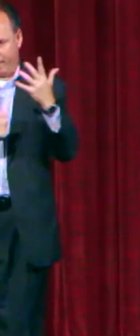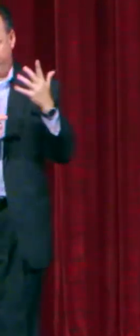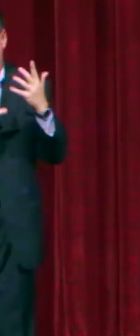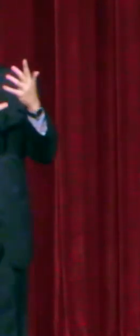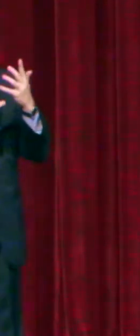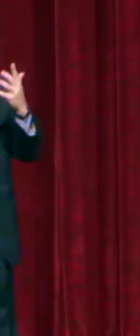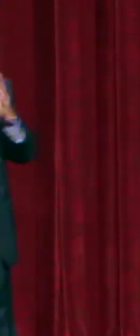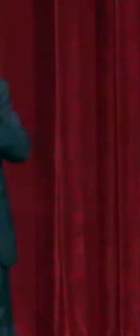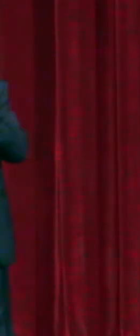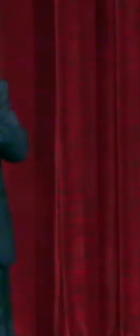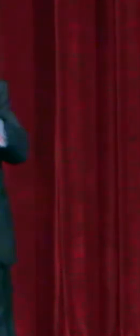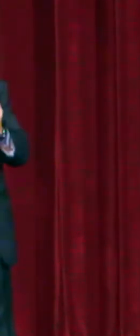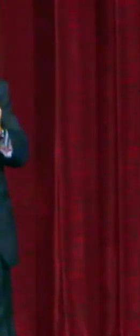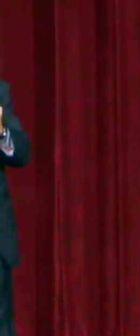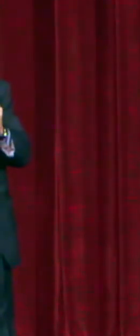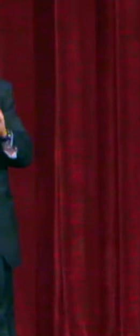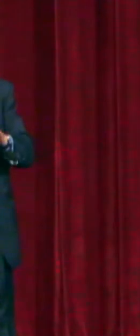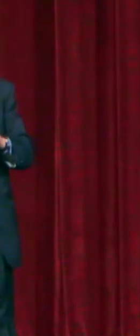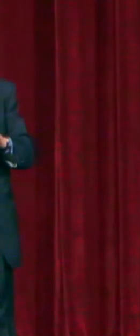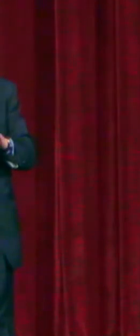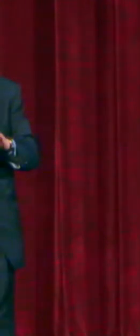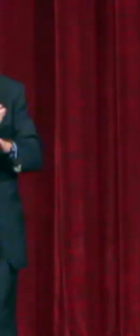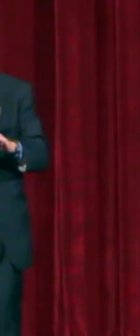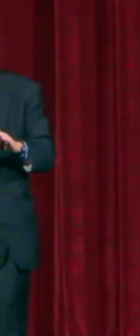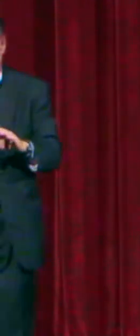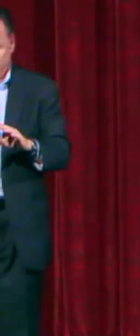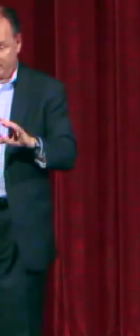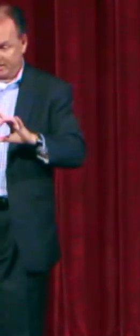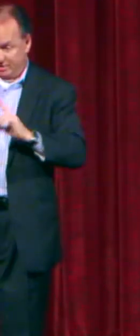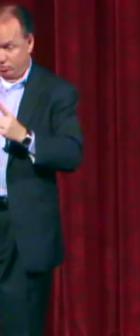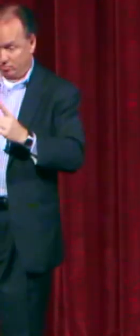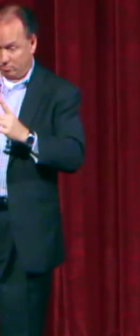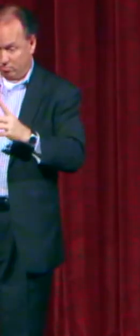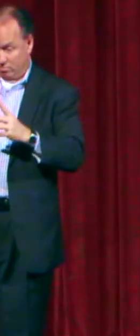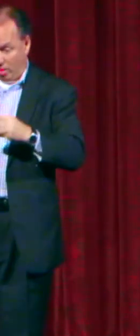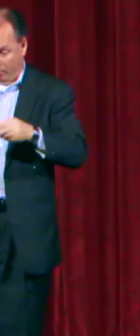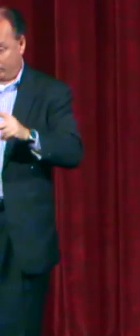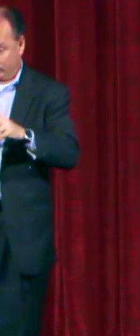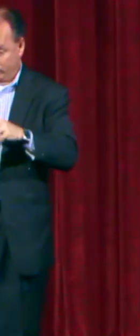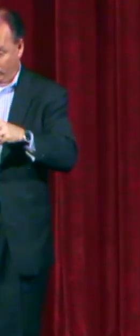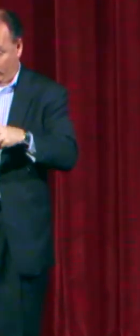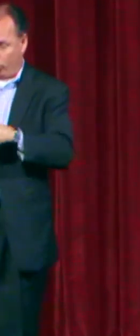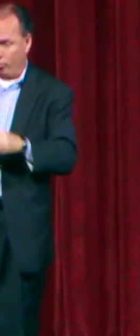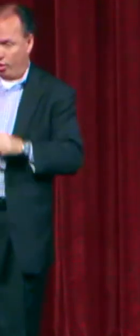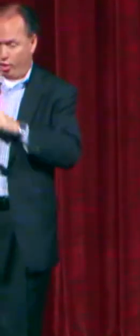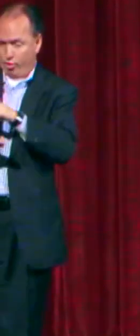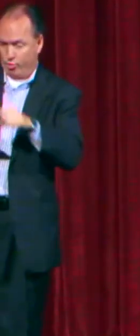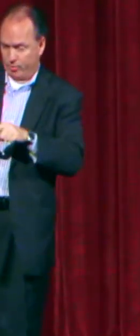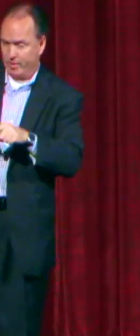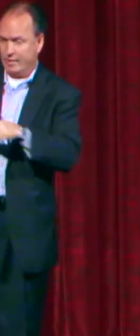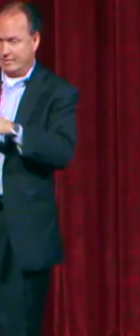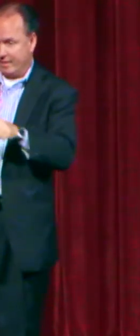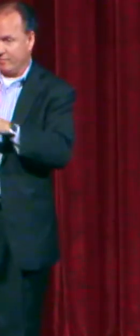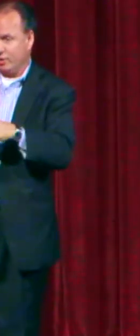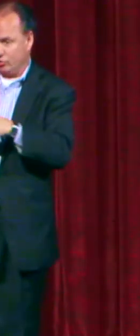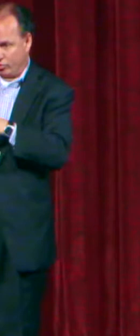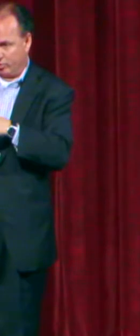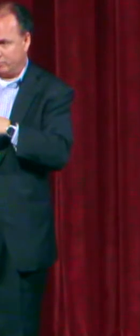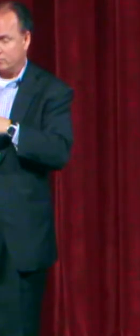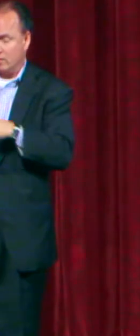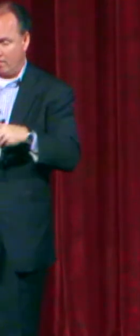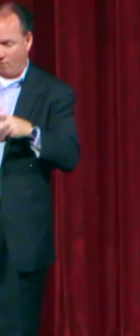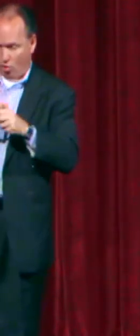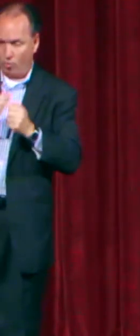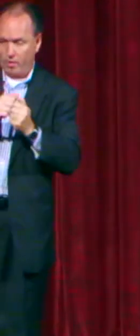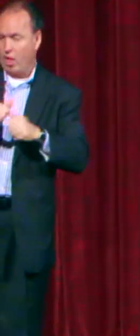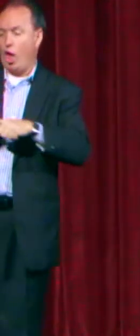By law now, we were afforded as a district an opportunity to include three safety drills amongst those drills